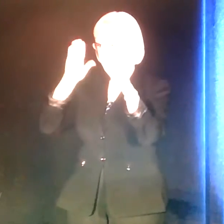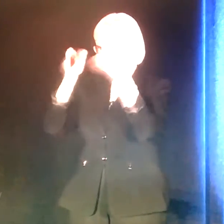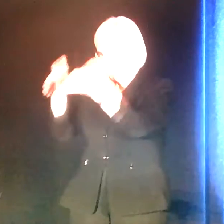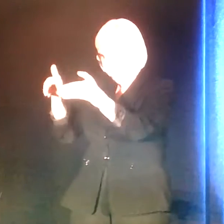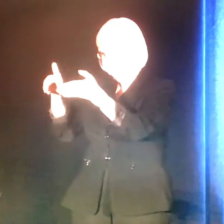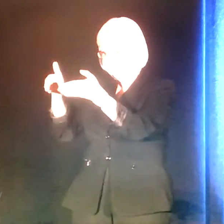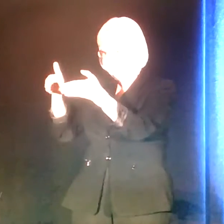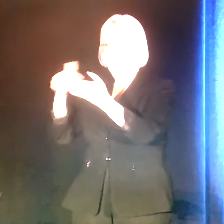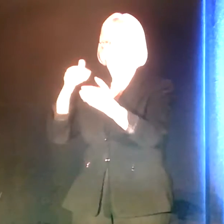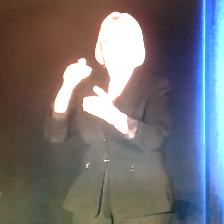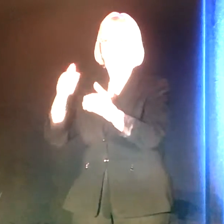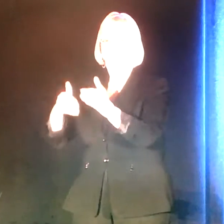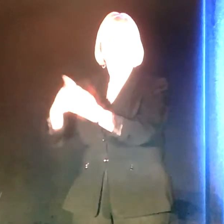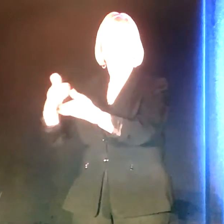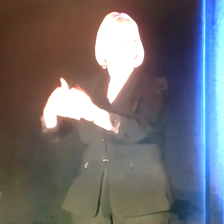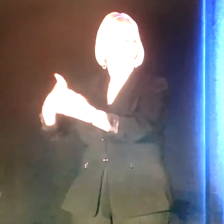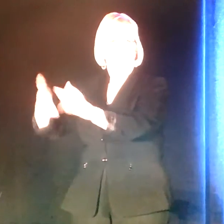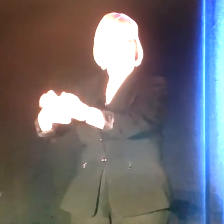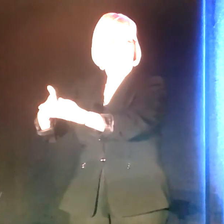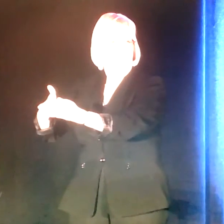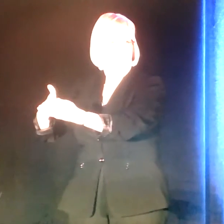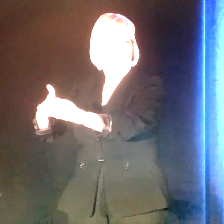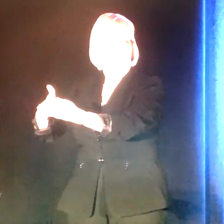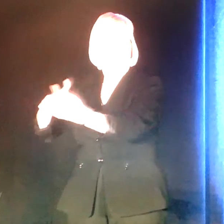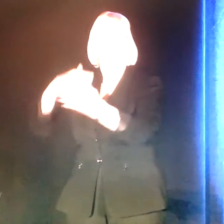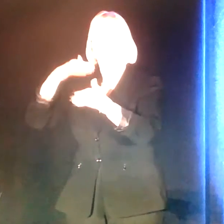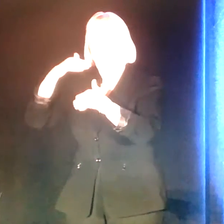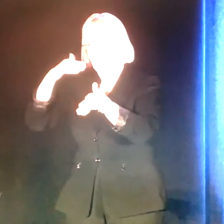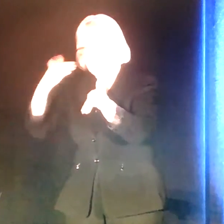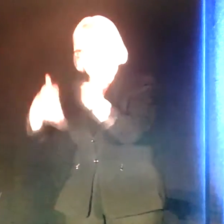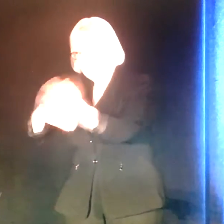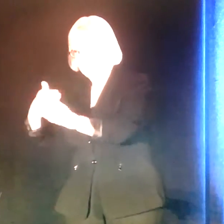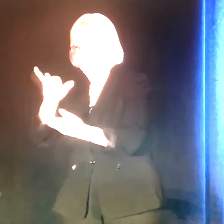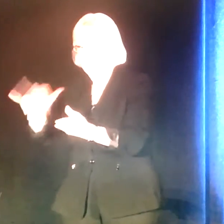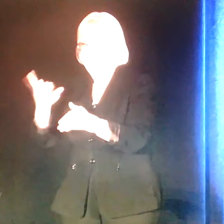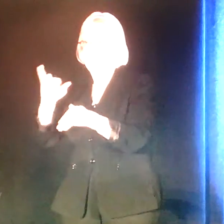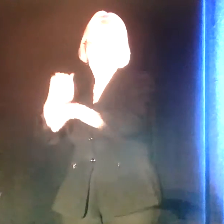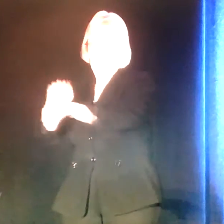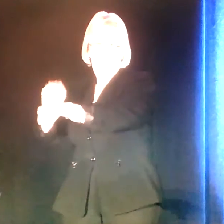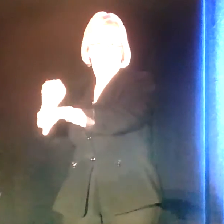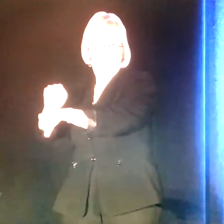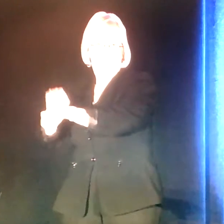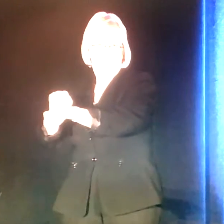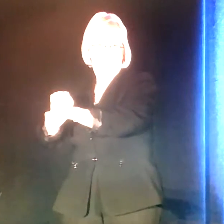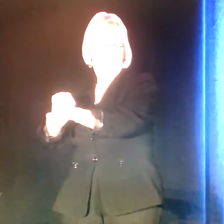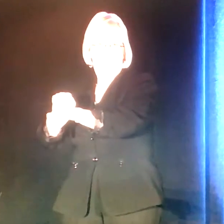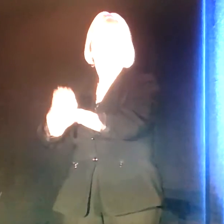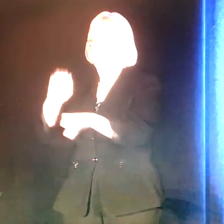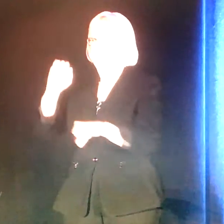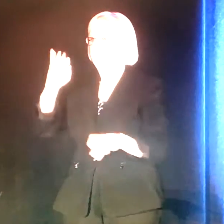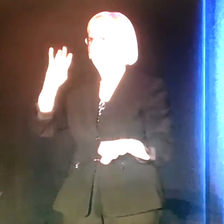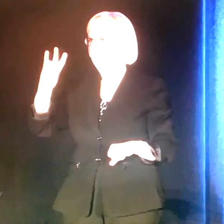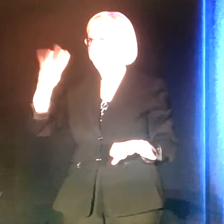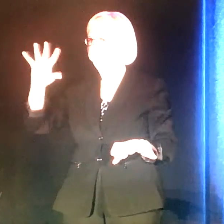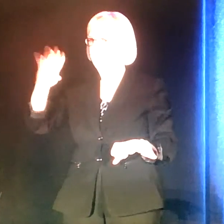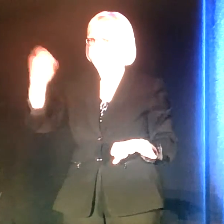Like for the people who are very focused and have those good, important experiences, and the process of how they